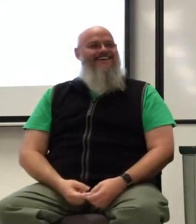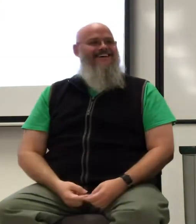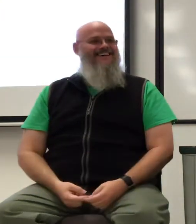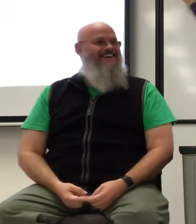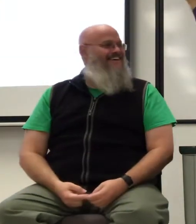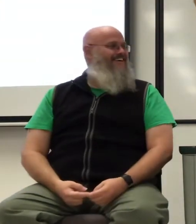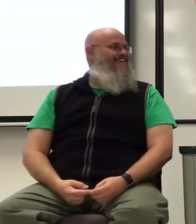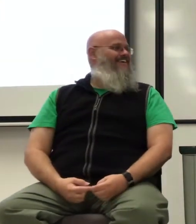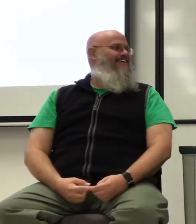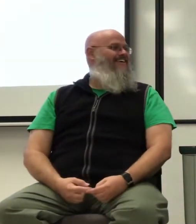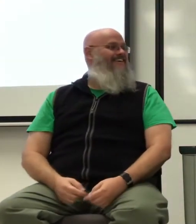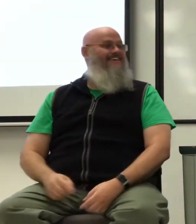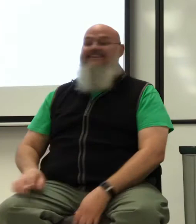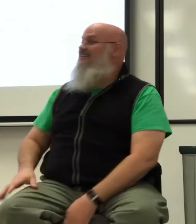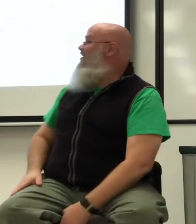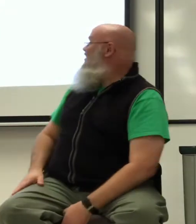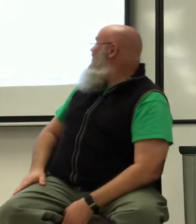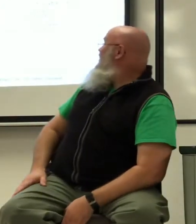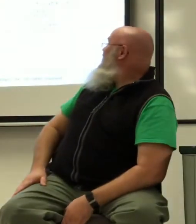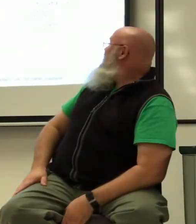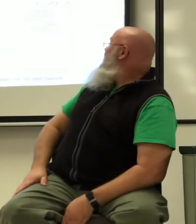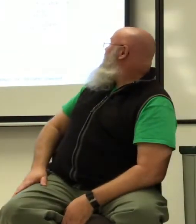Larynx,